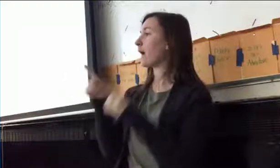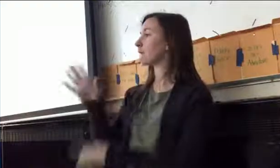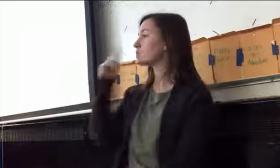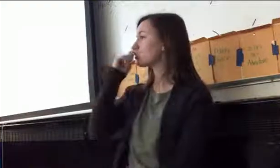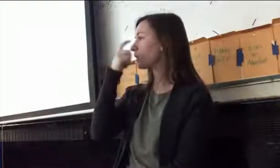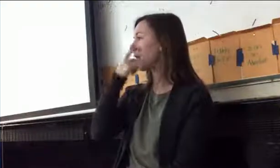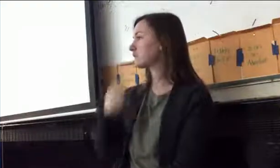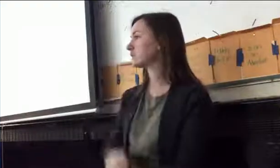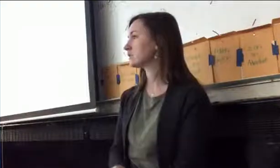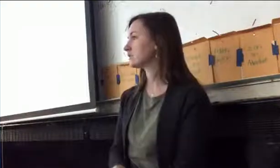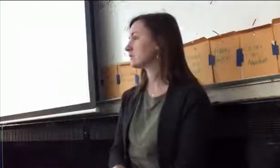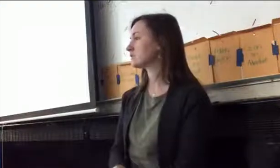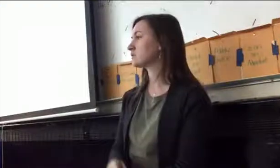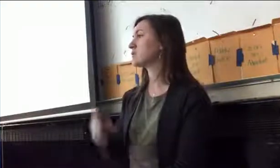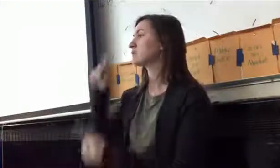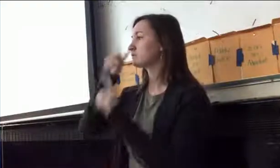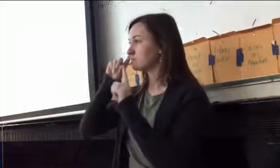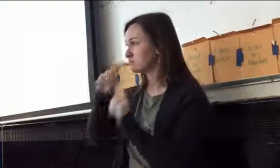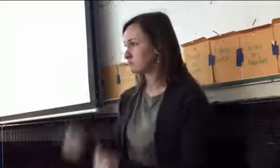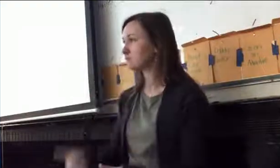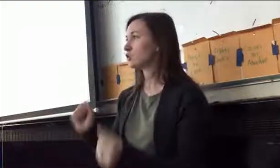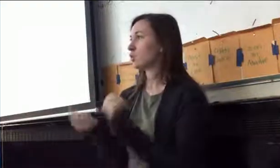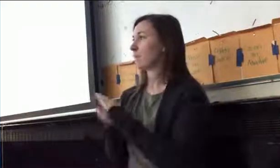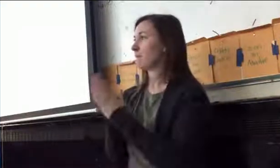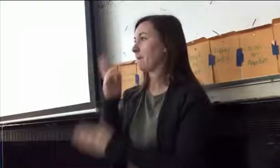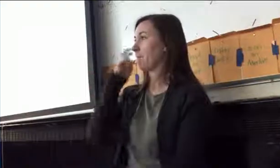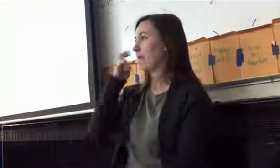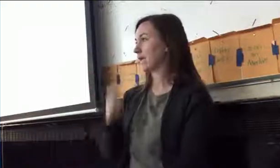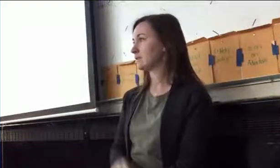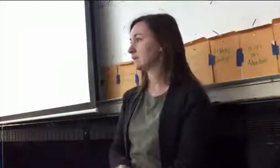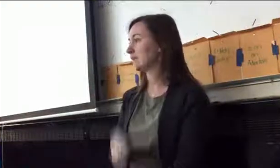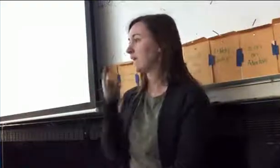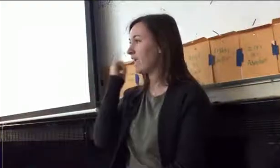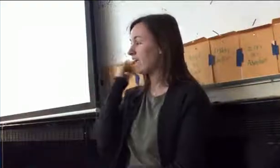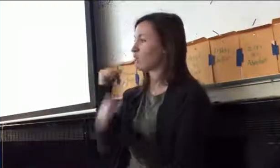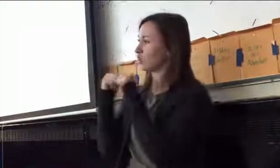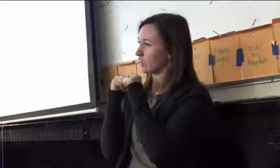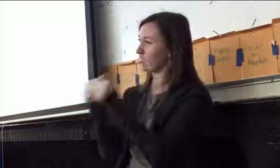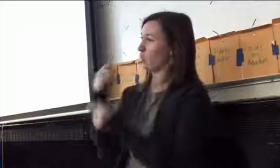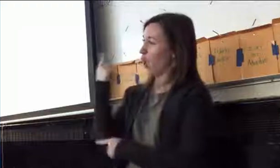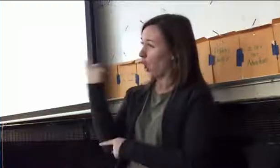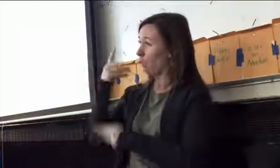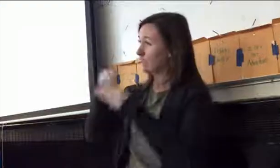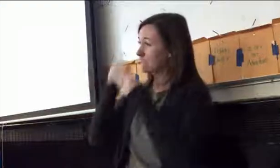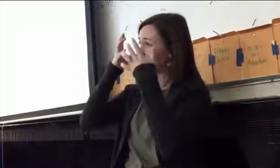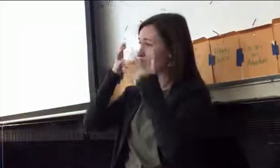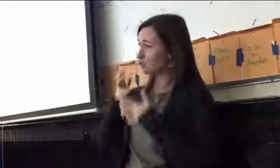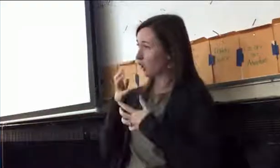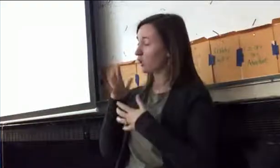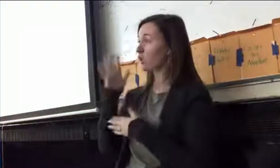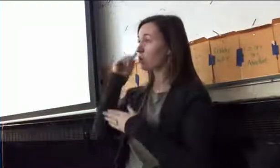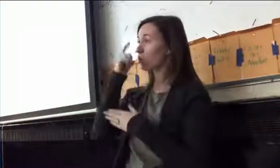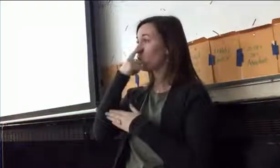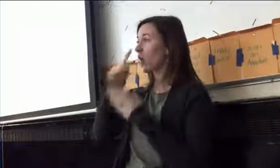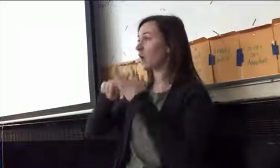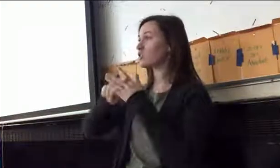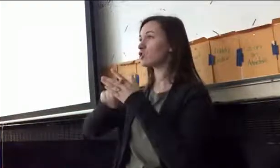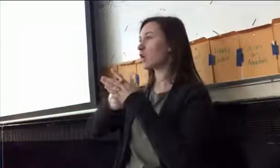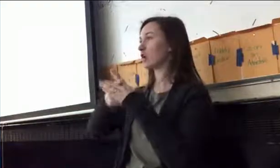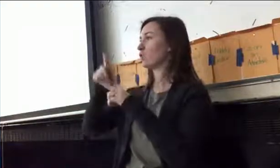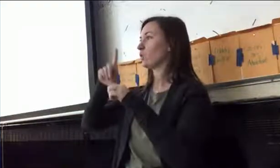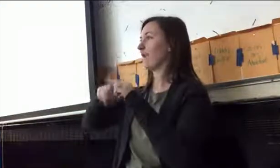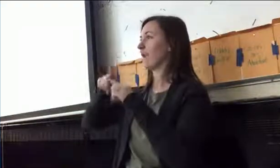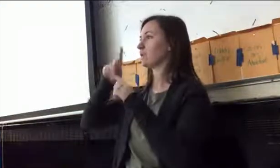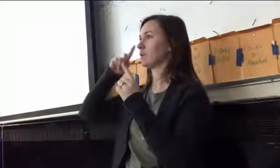know? They can actually go blind. If you're in darkness constantly, it won't adjust to the light, which means that when you go and get out